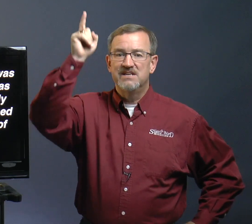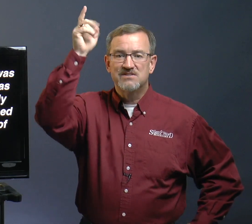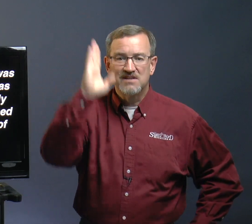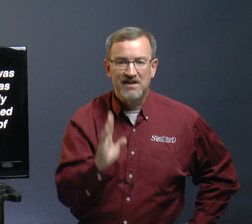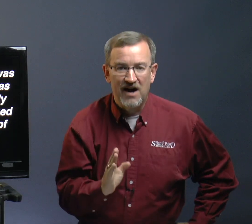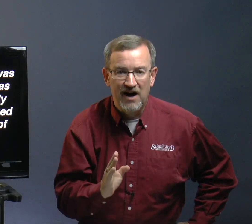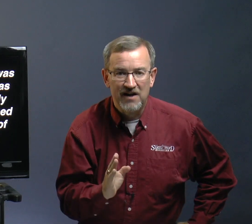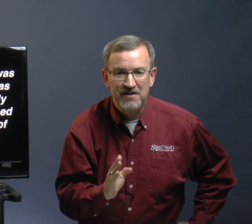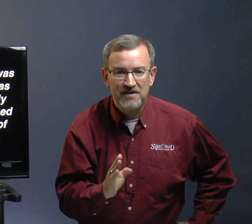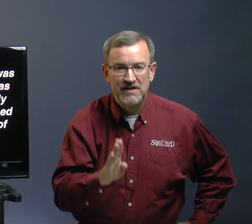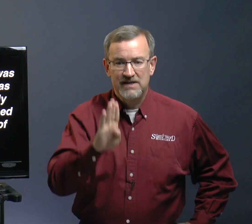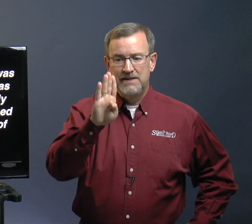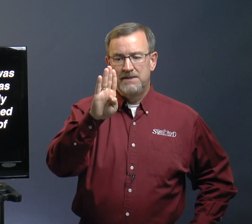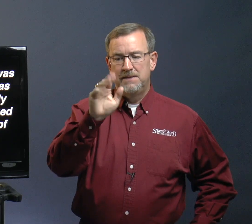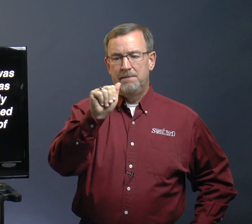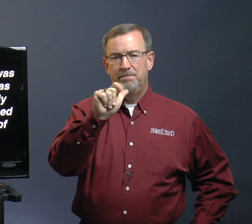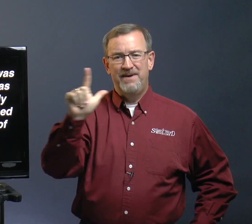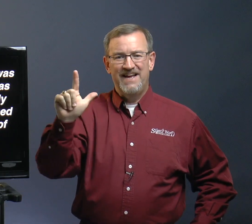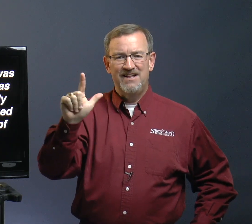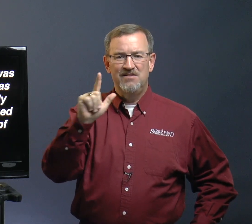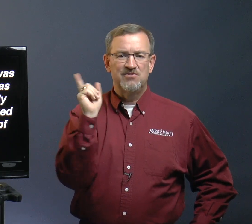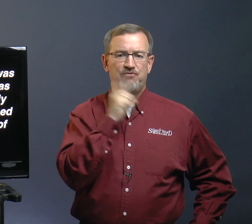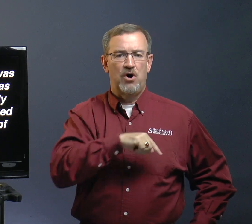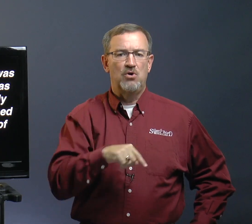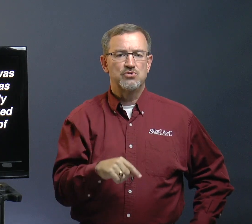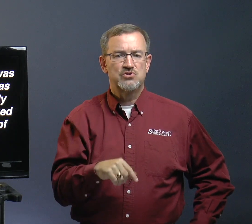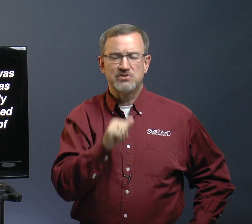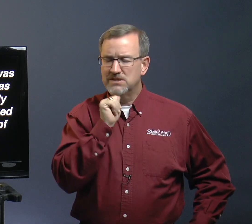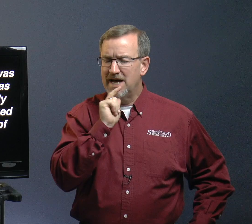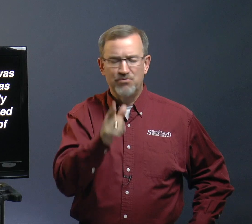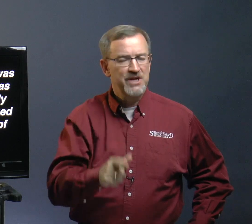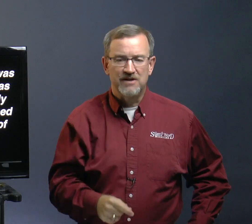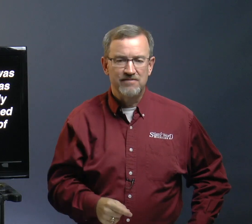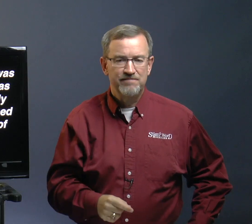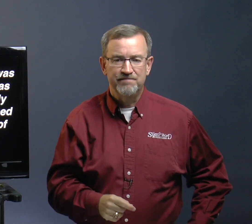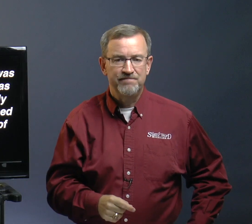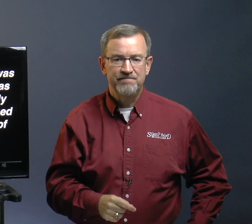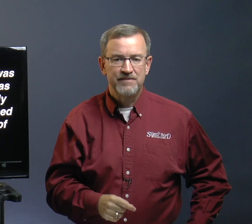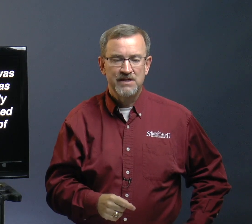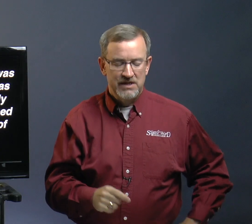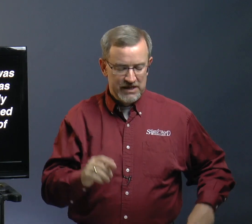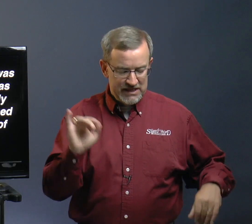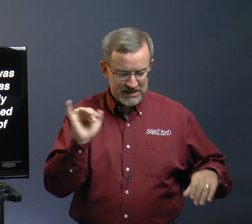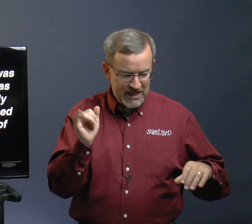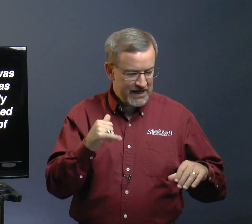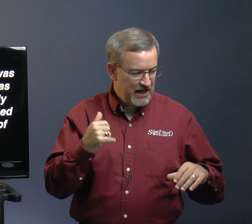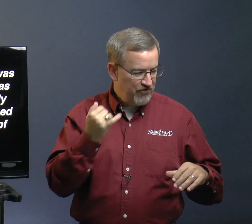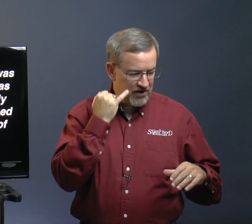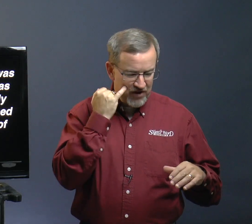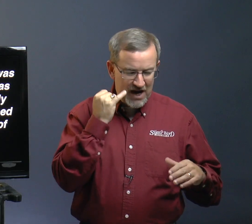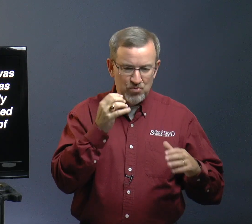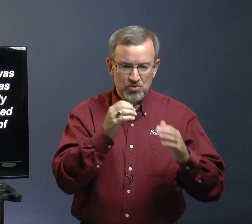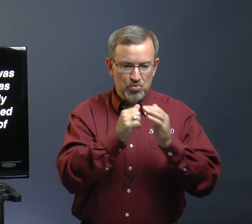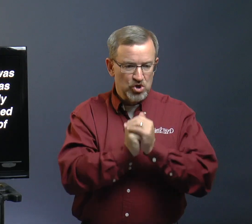is God. Baal is false. It's not real. It's like if I would